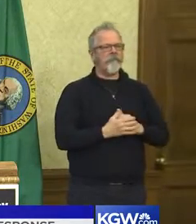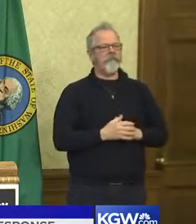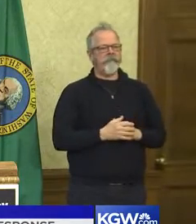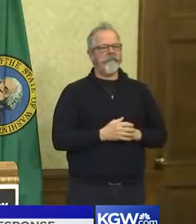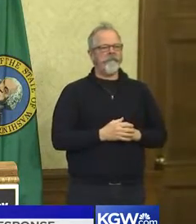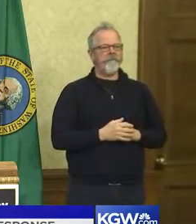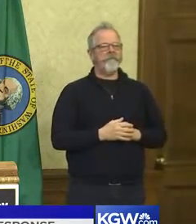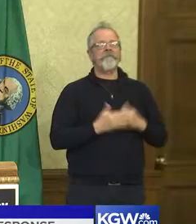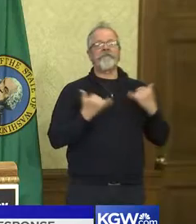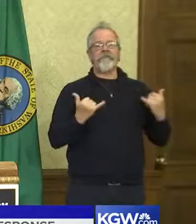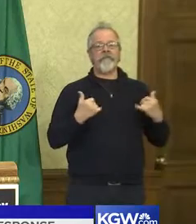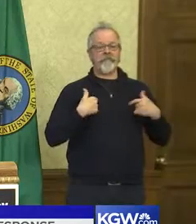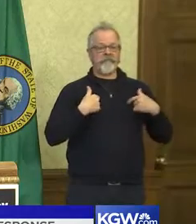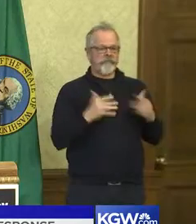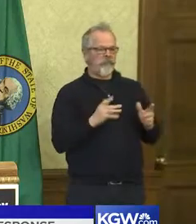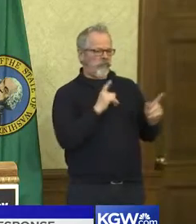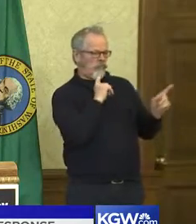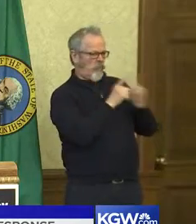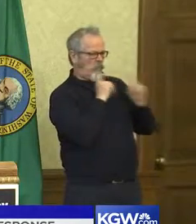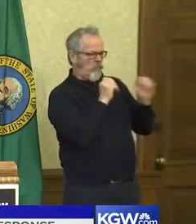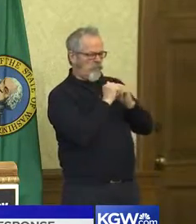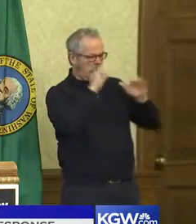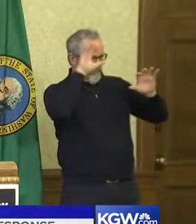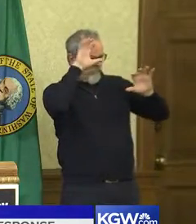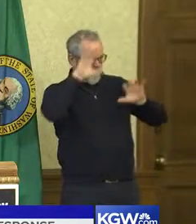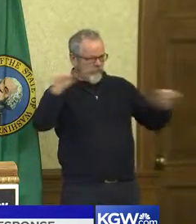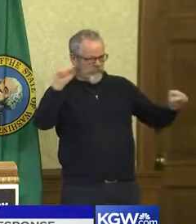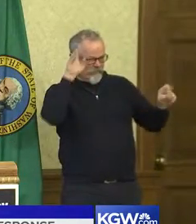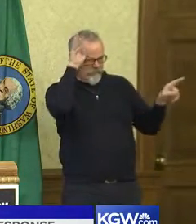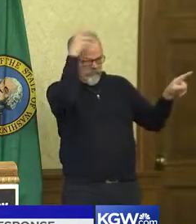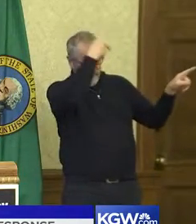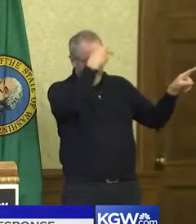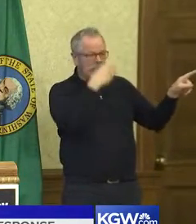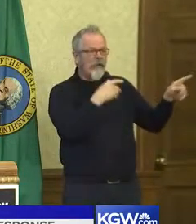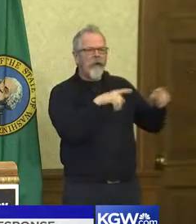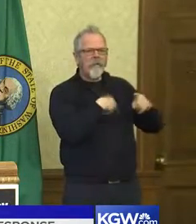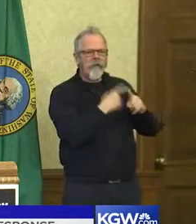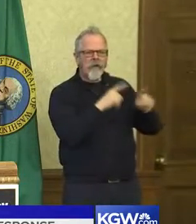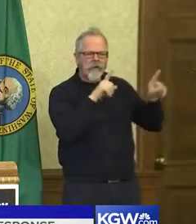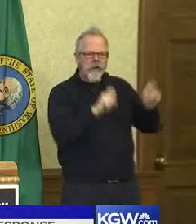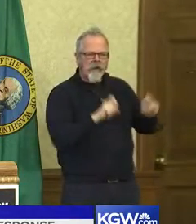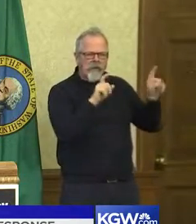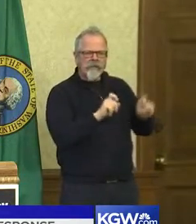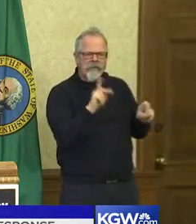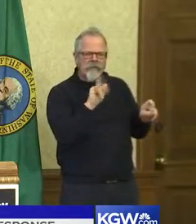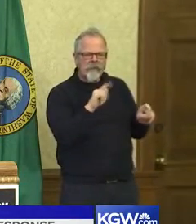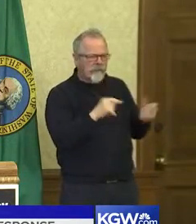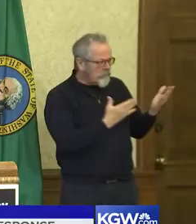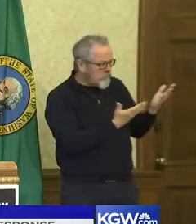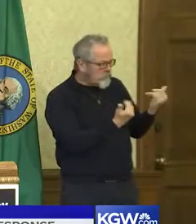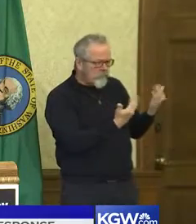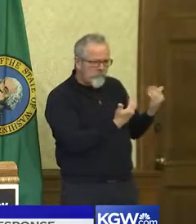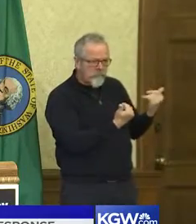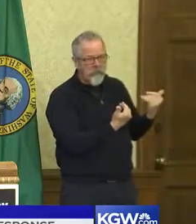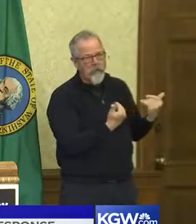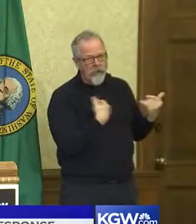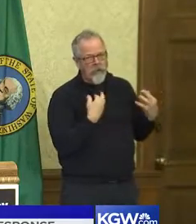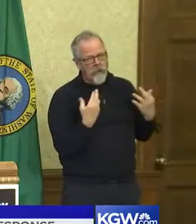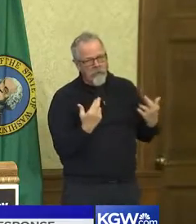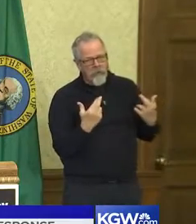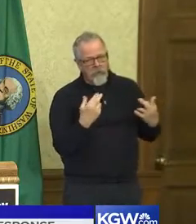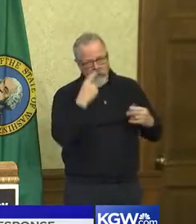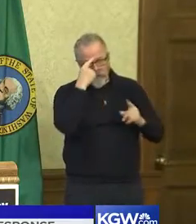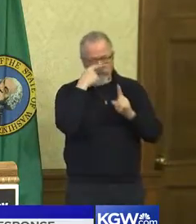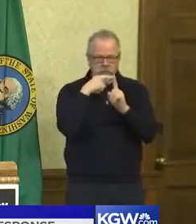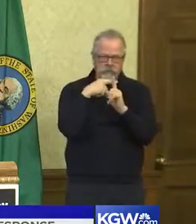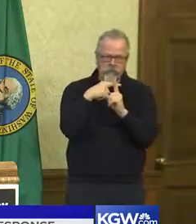that will be in the offing. So we need two things to move forward to the next phase. One, we have to have